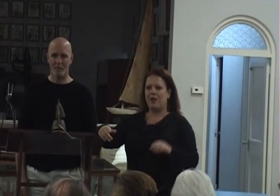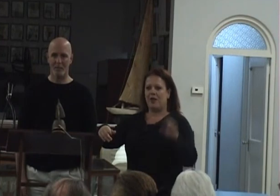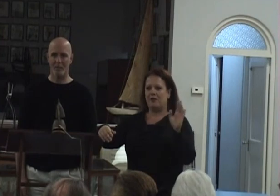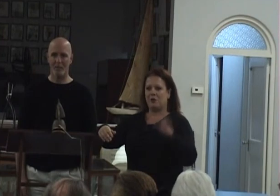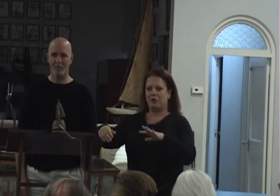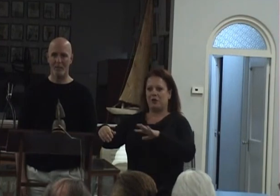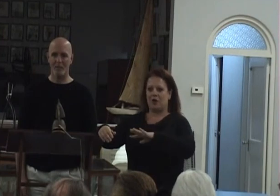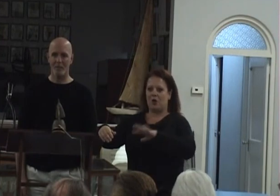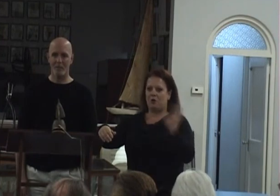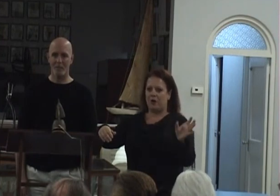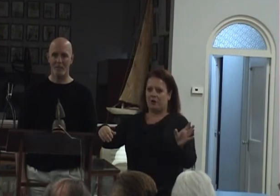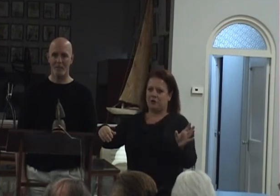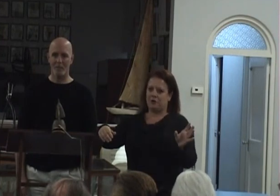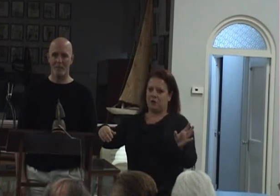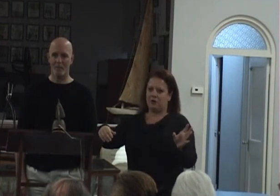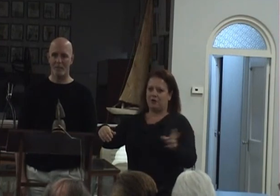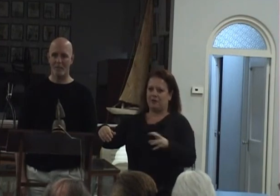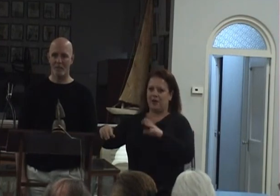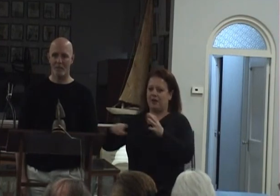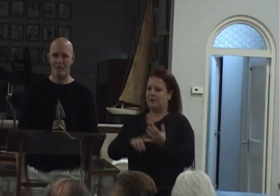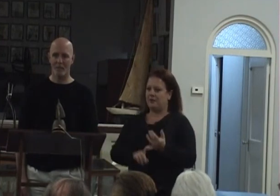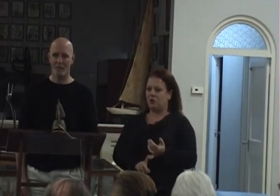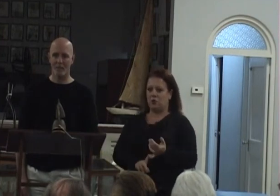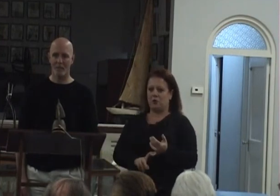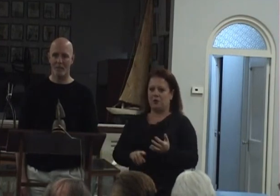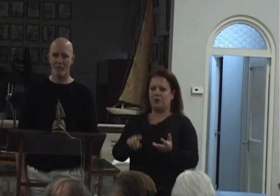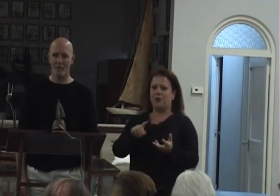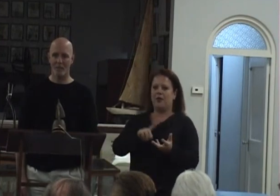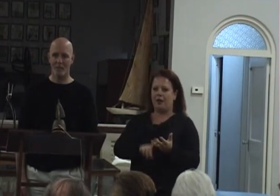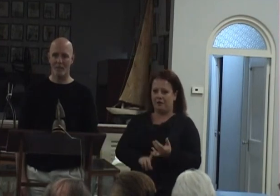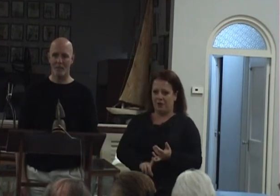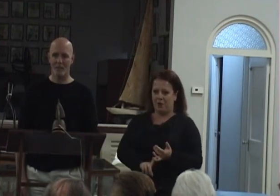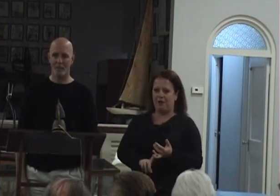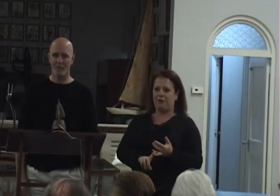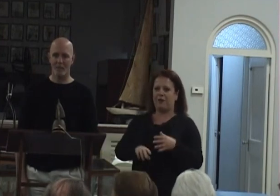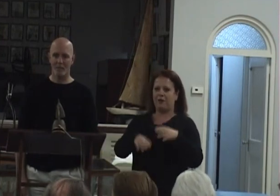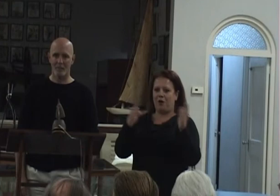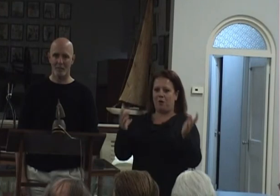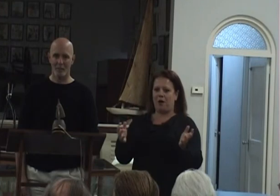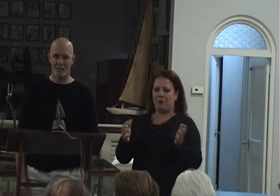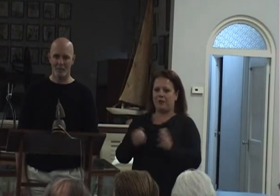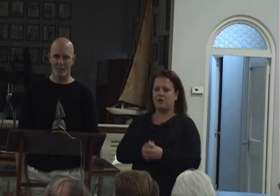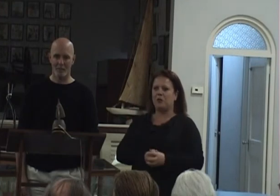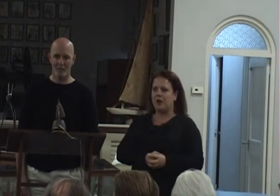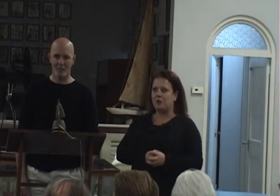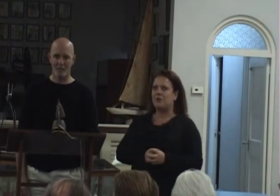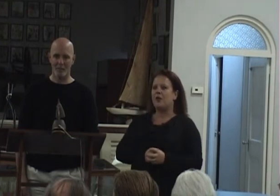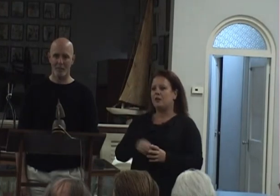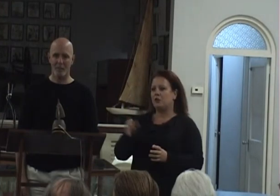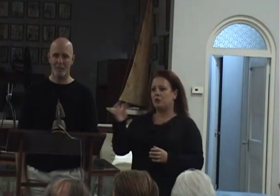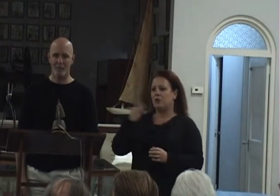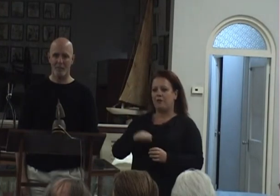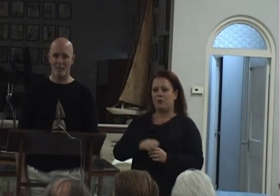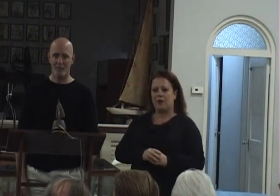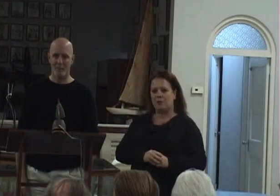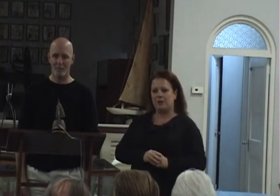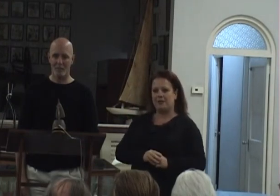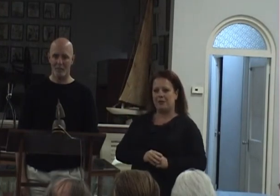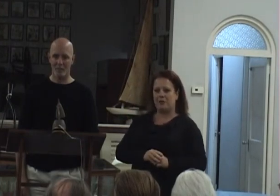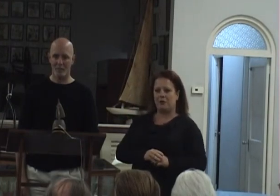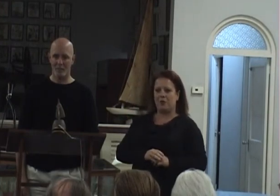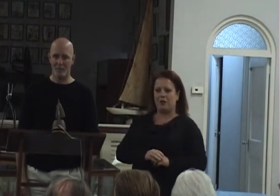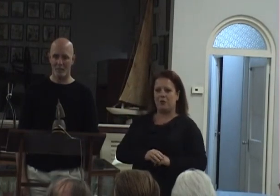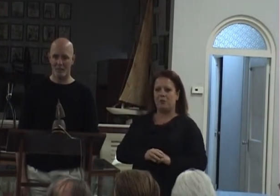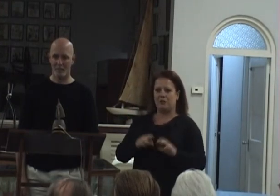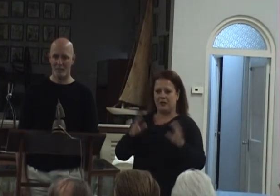present. And if you look at all records for all societies, historical, ethnographic, all population counts, children never make up